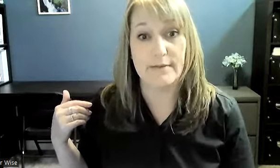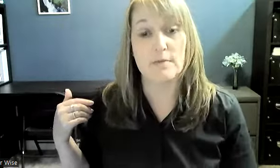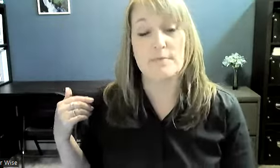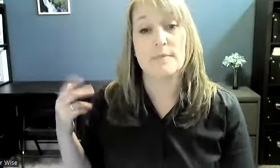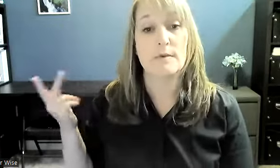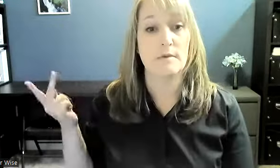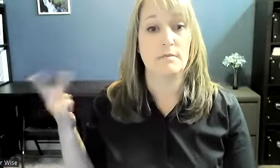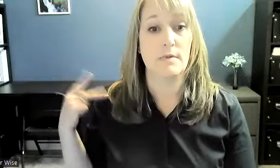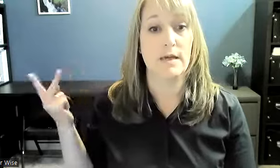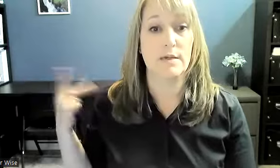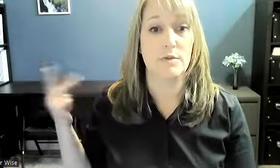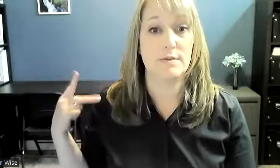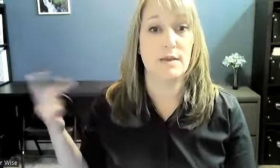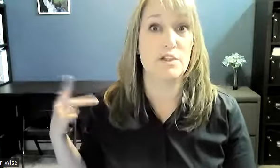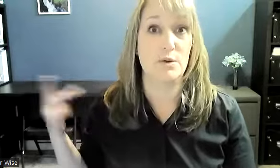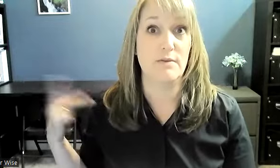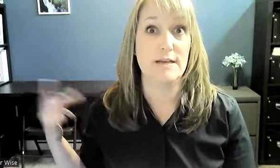whatever, I can do it this way, the 2 of us.